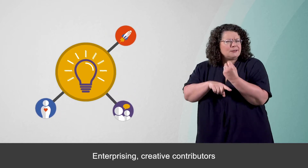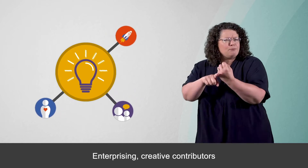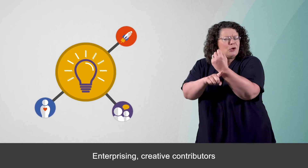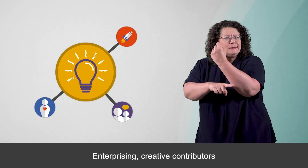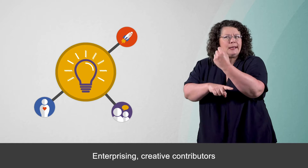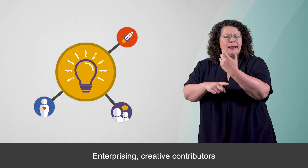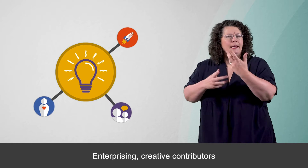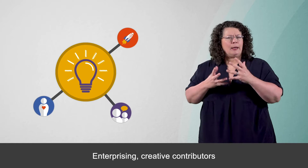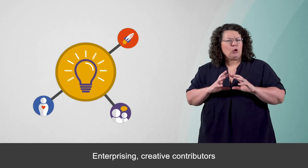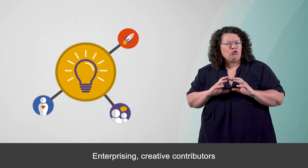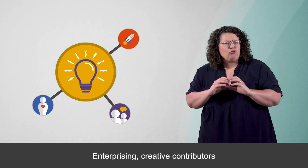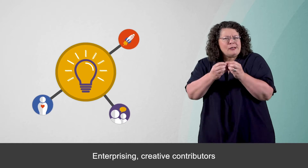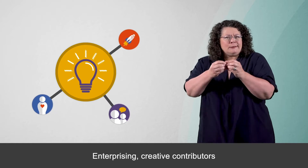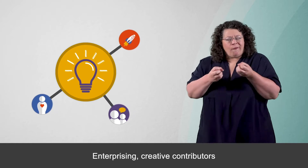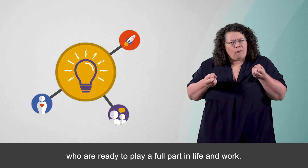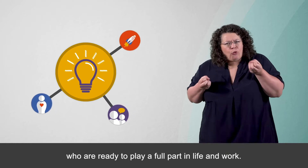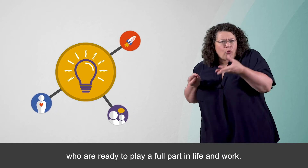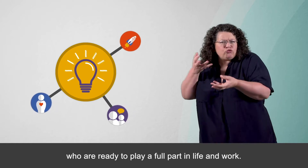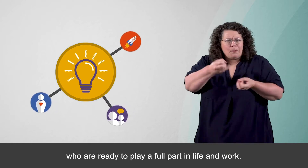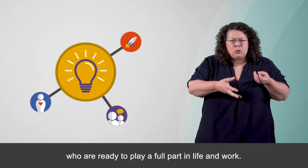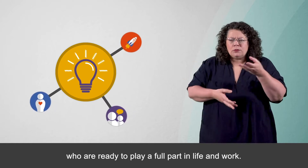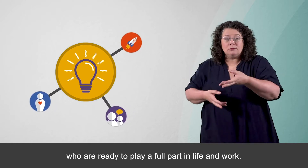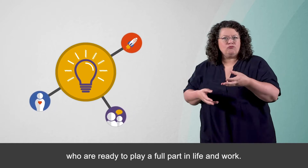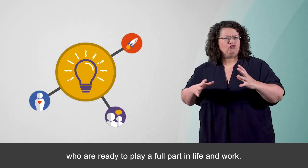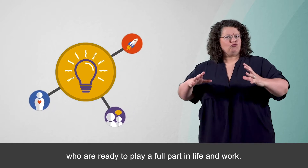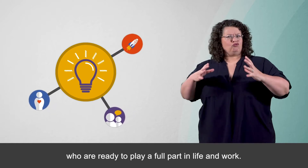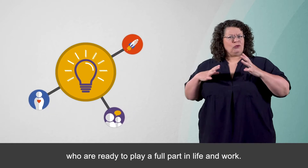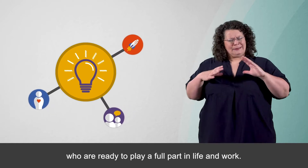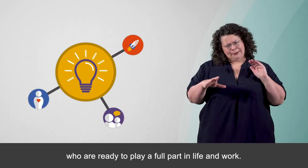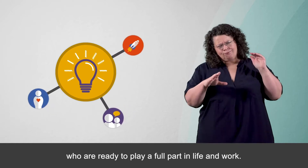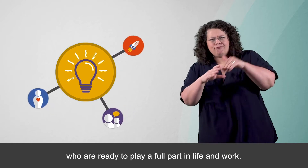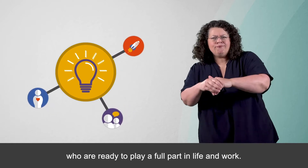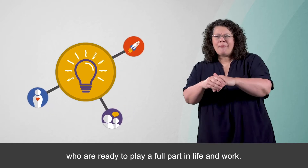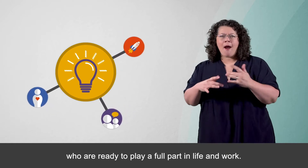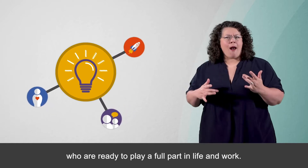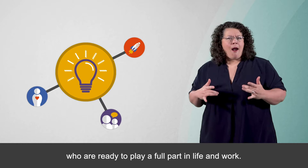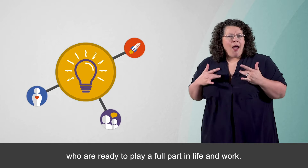Enterprising, creative contributors who are ready to play a full part in life and work.